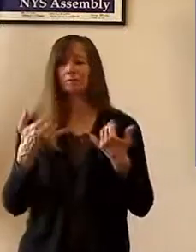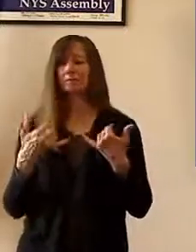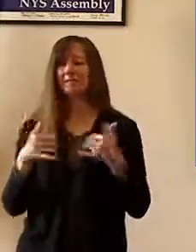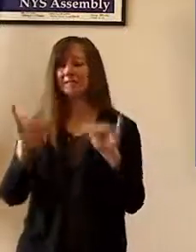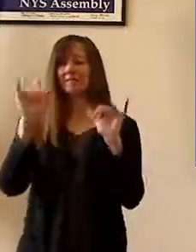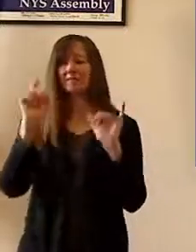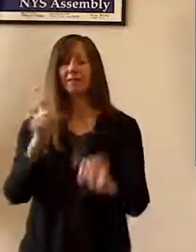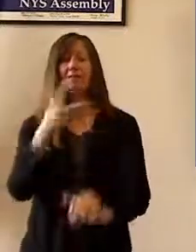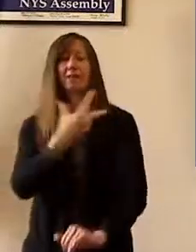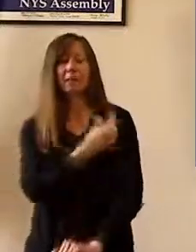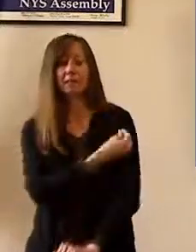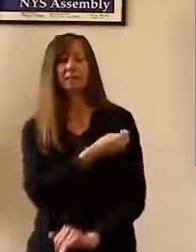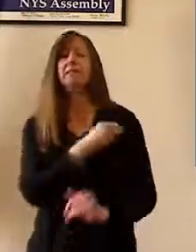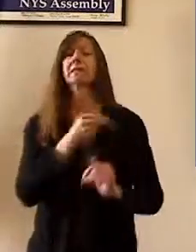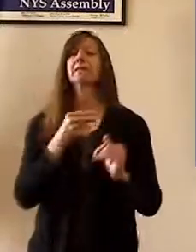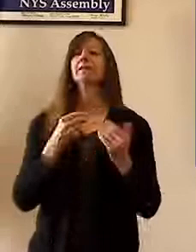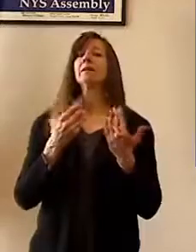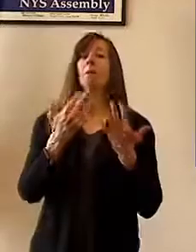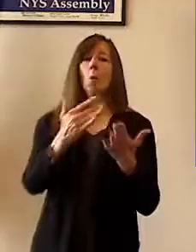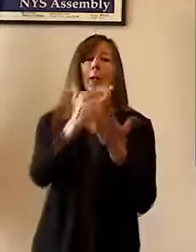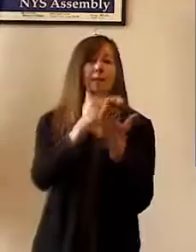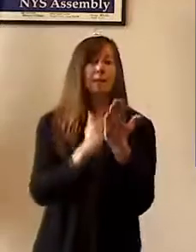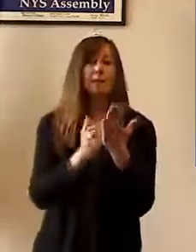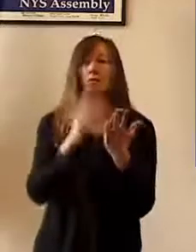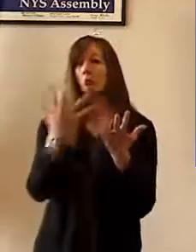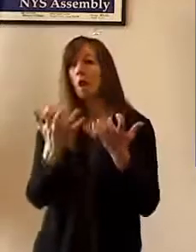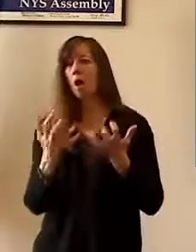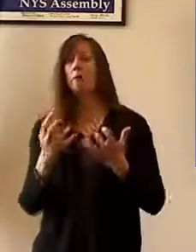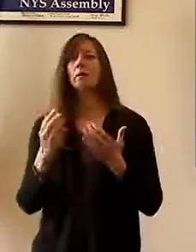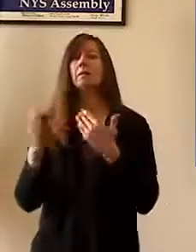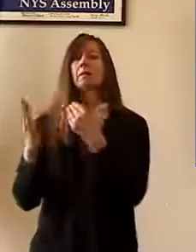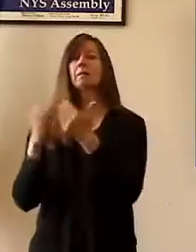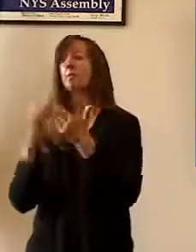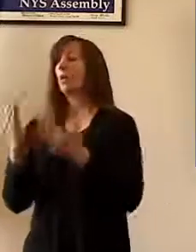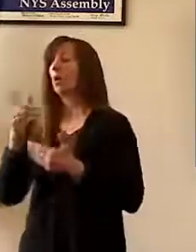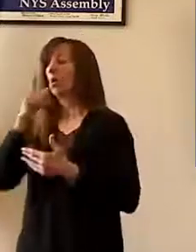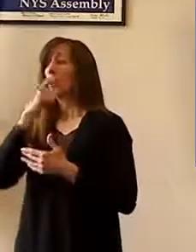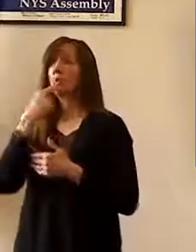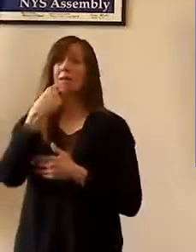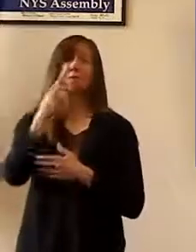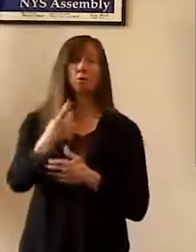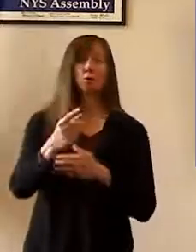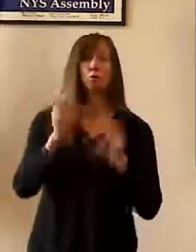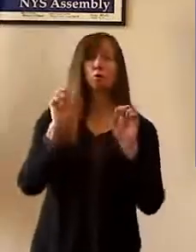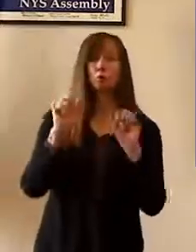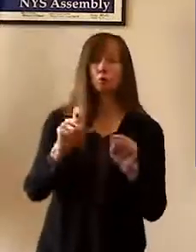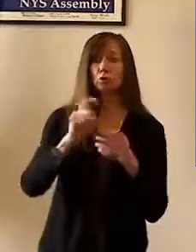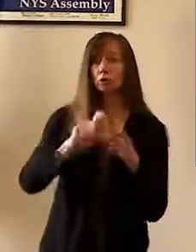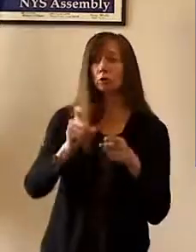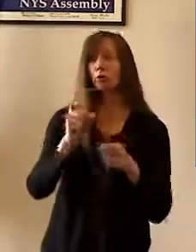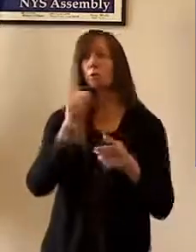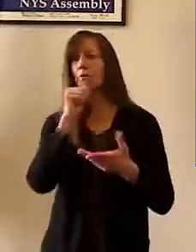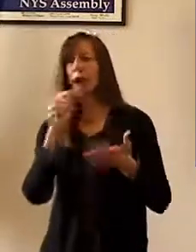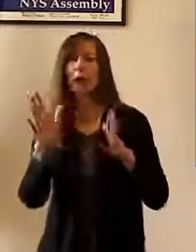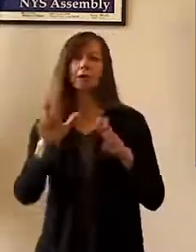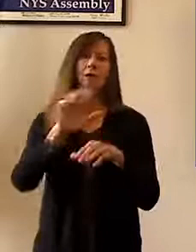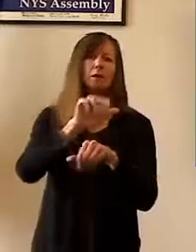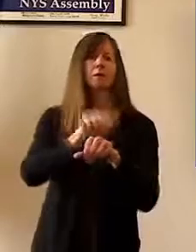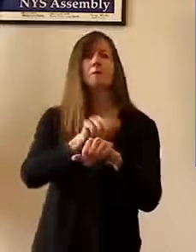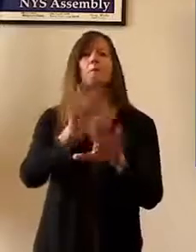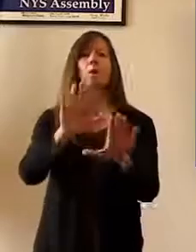whether your son or daughter told you to or not, whether you think someone else called or not, call the Office for the Aging at